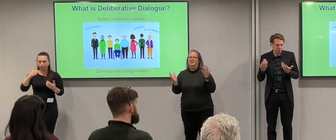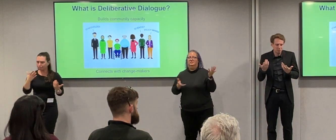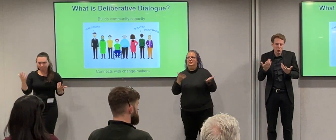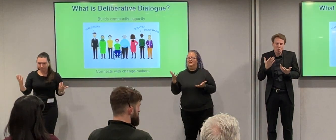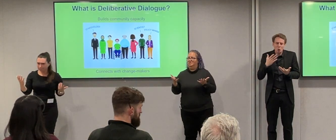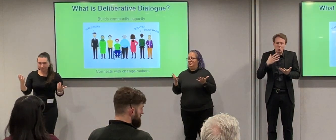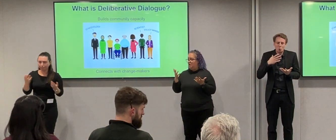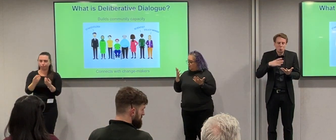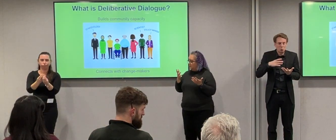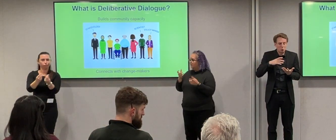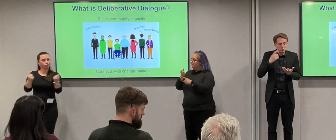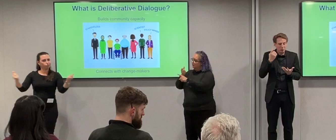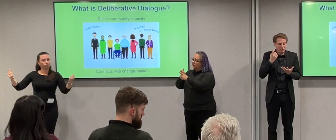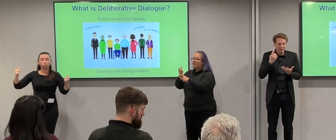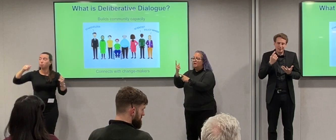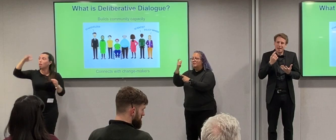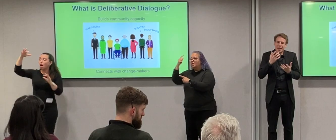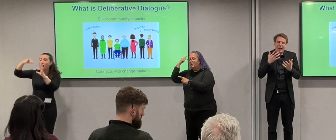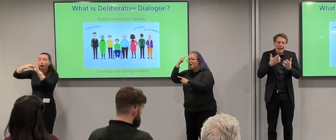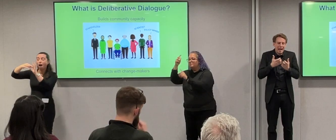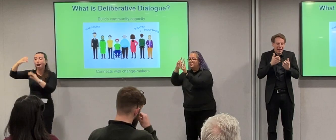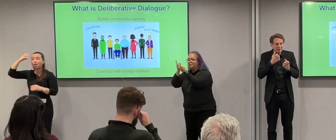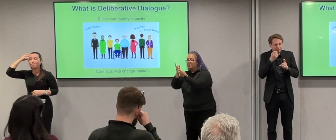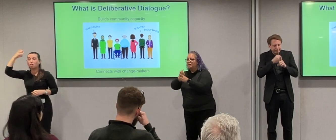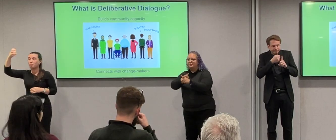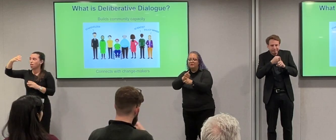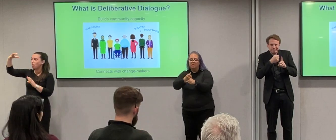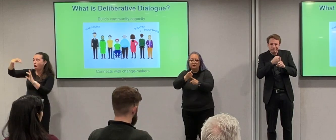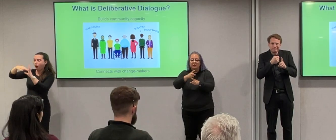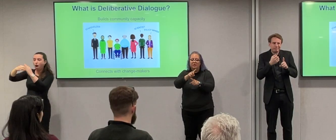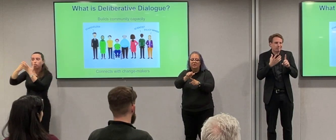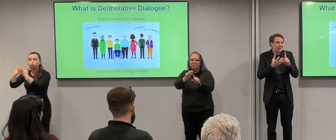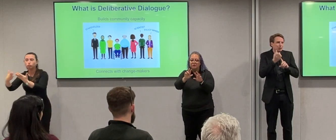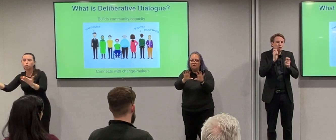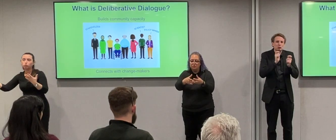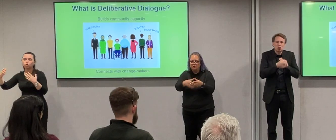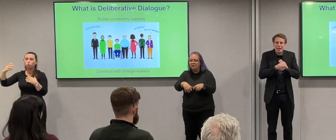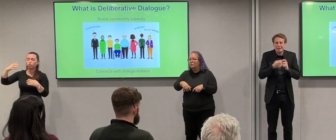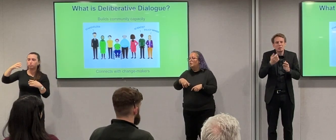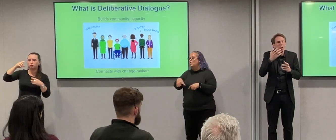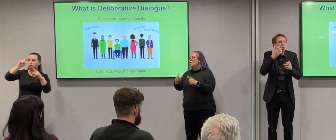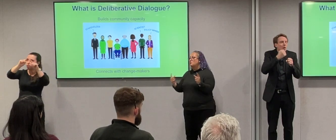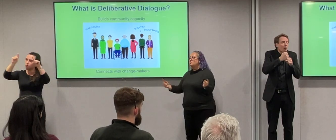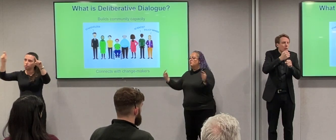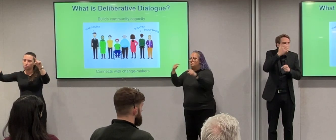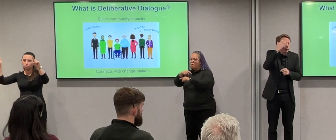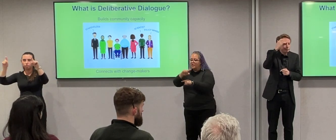mean things like government departments, the disability unit, the cross-government language,